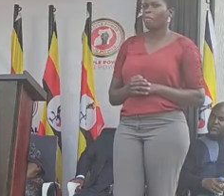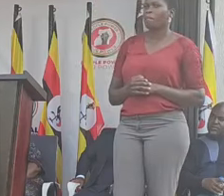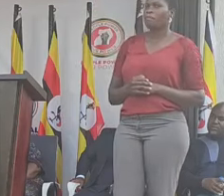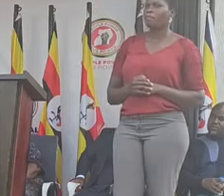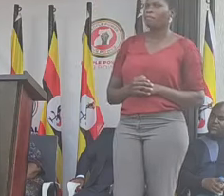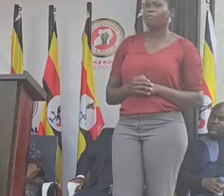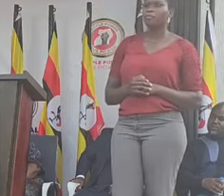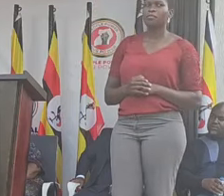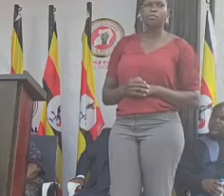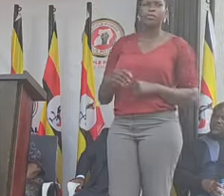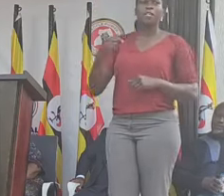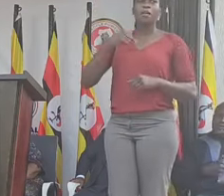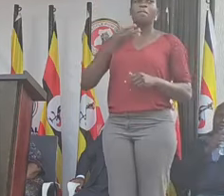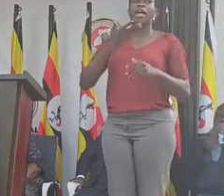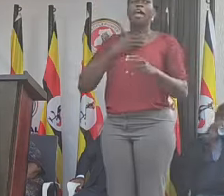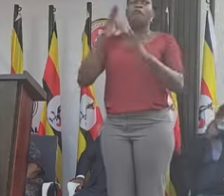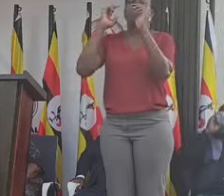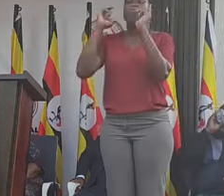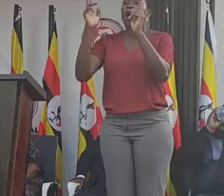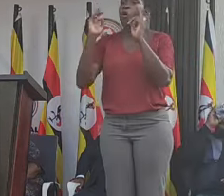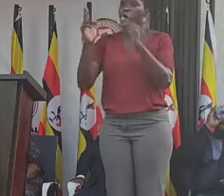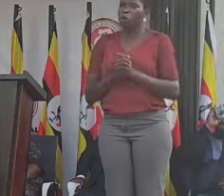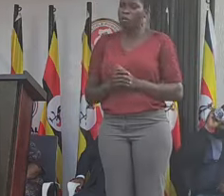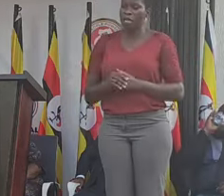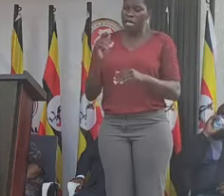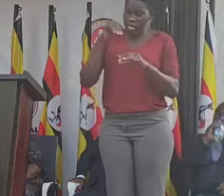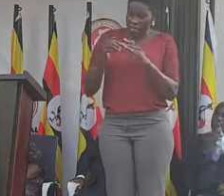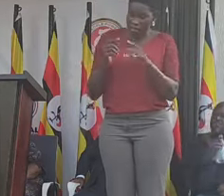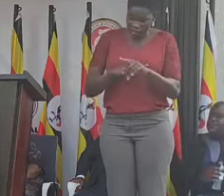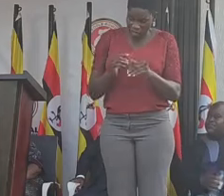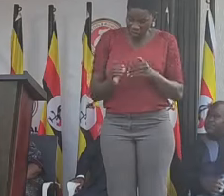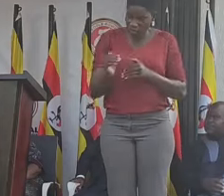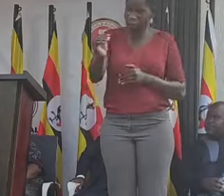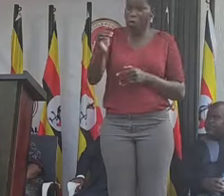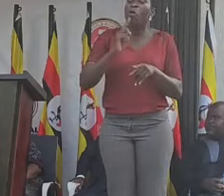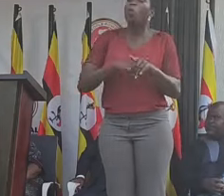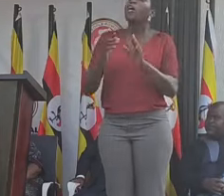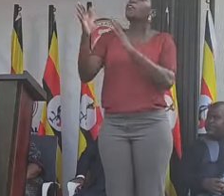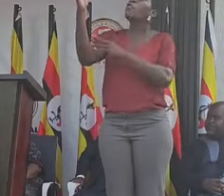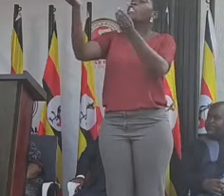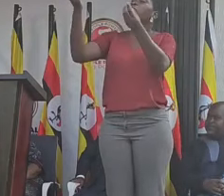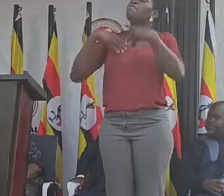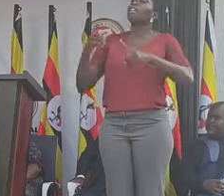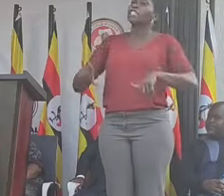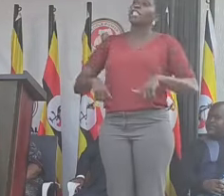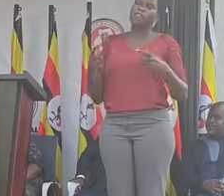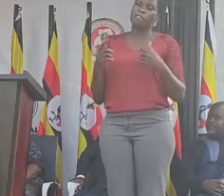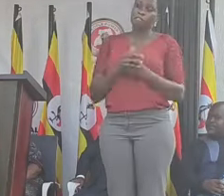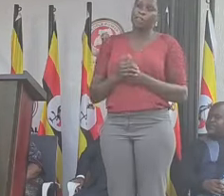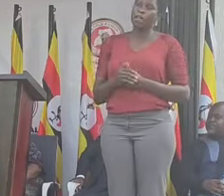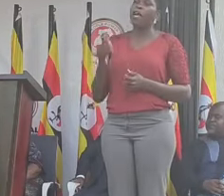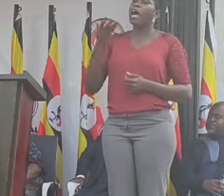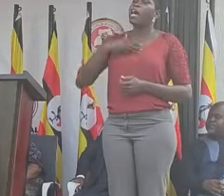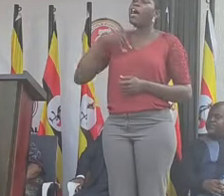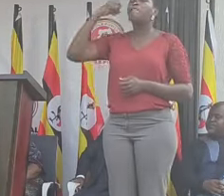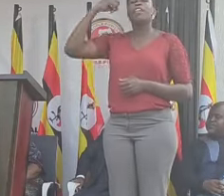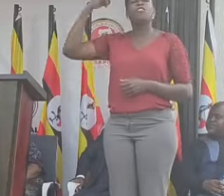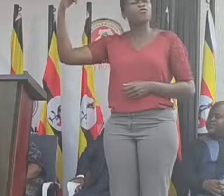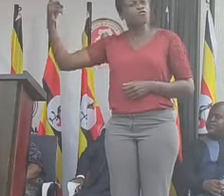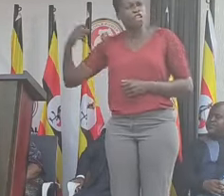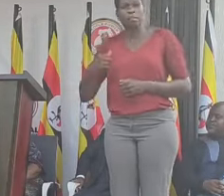Nina esuubi mu biseera eby'omumaaso Mukama bw'aliba atuwadde obulamu. Nina ekirooto njagala